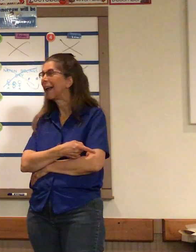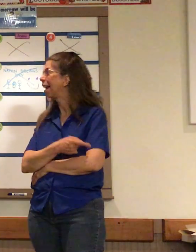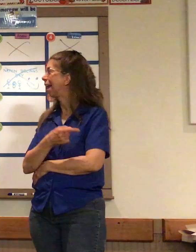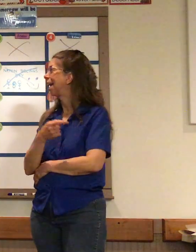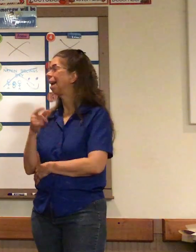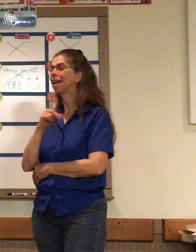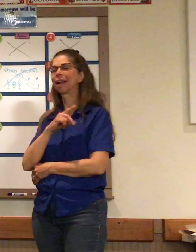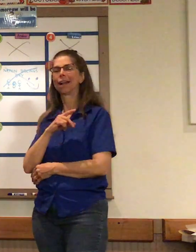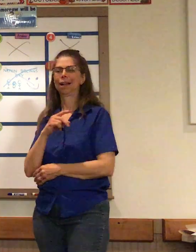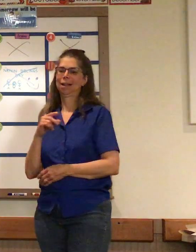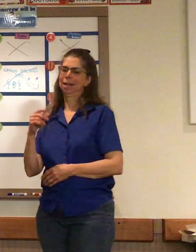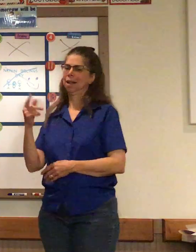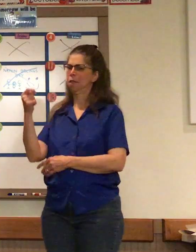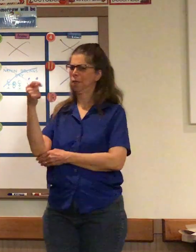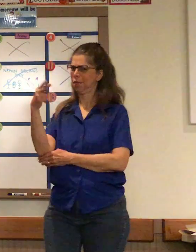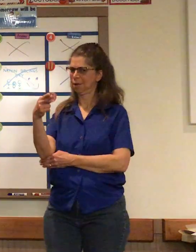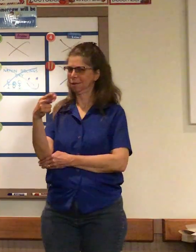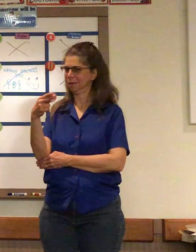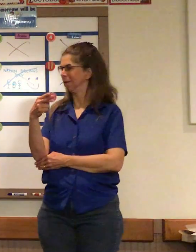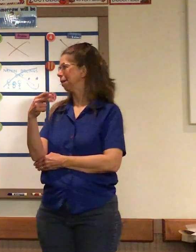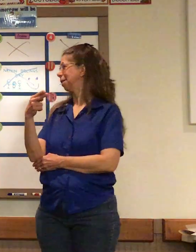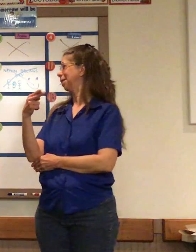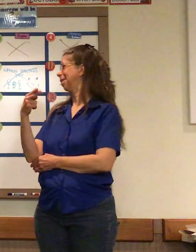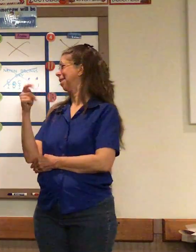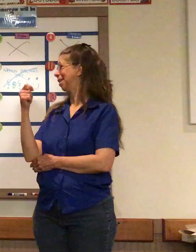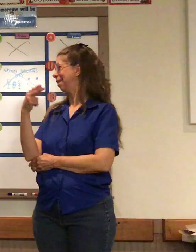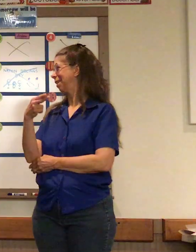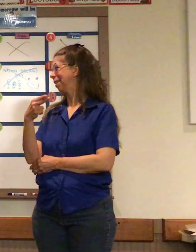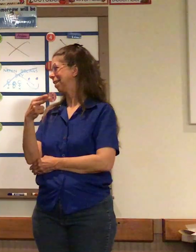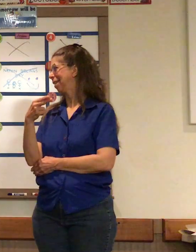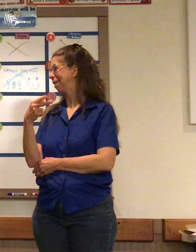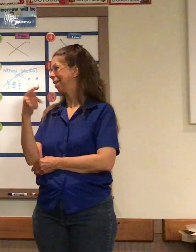Dorothy, will you please do the sign for that day?